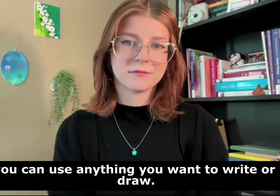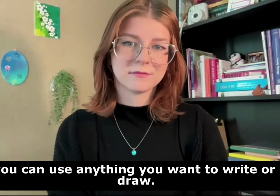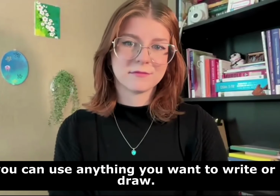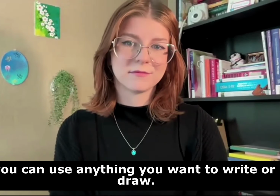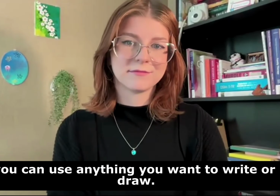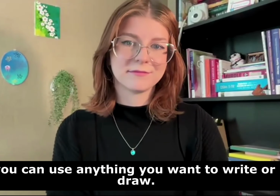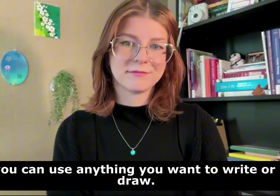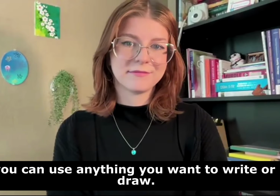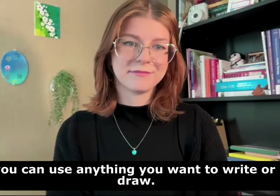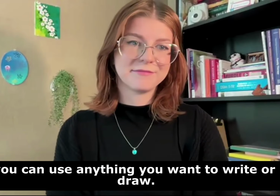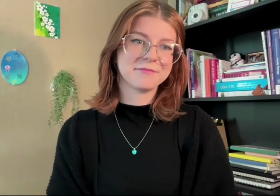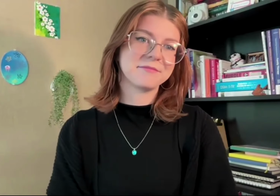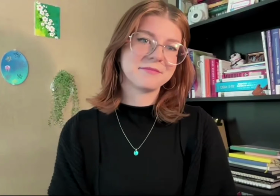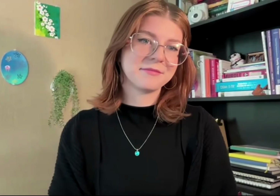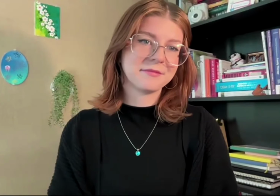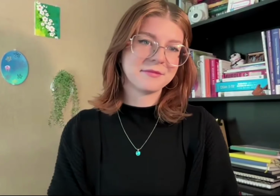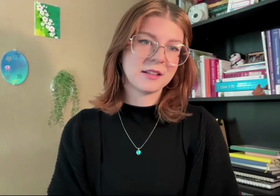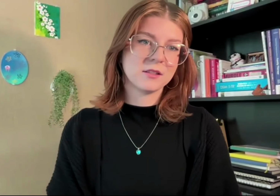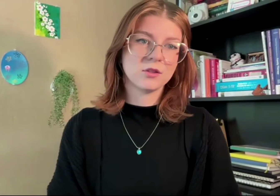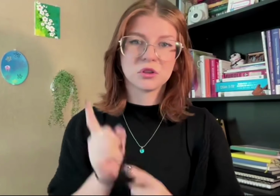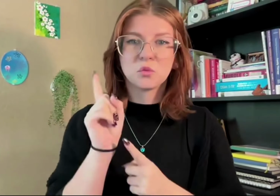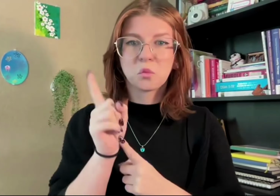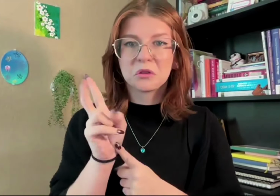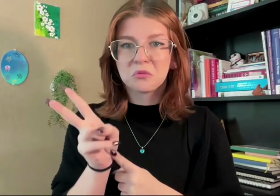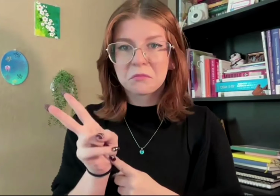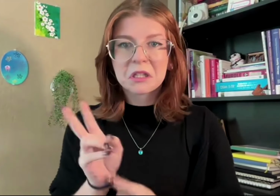anything you want to write or draw.